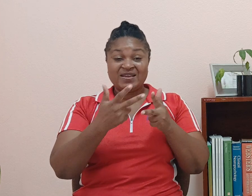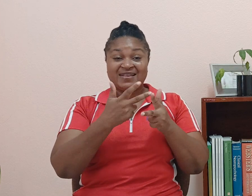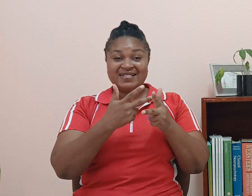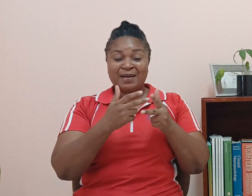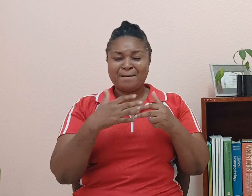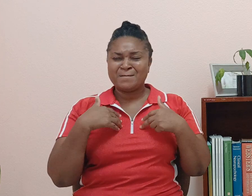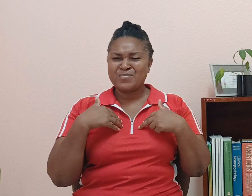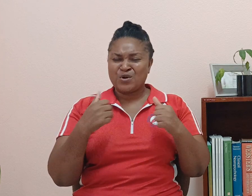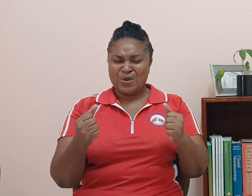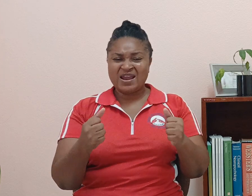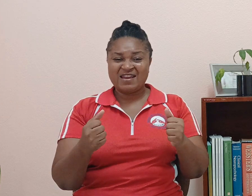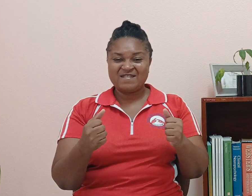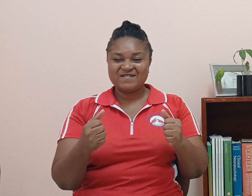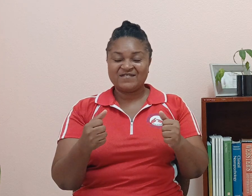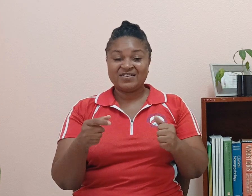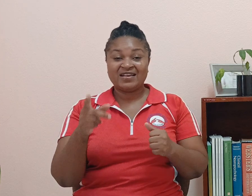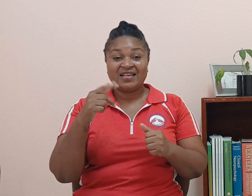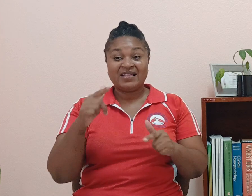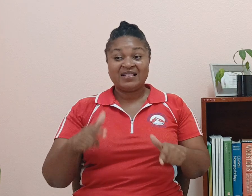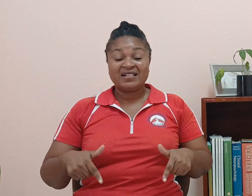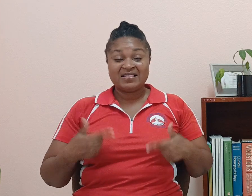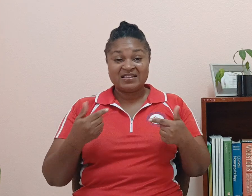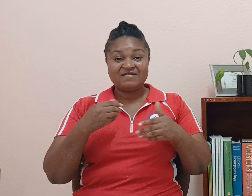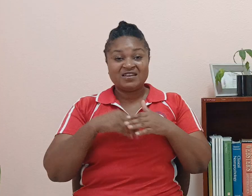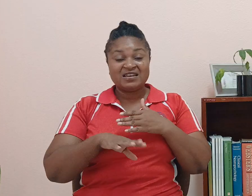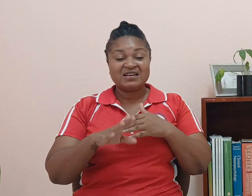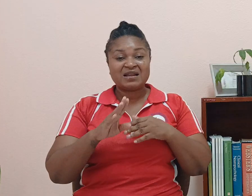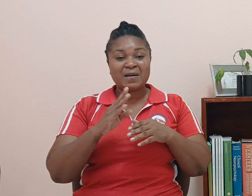They lived in a place called Babylon.